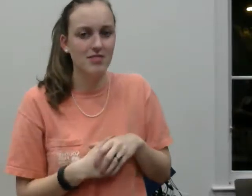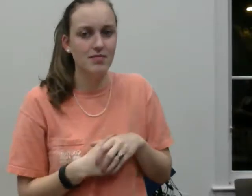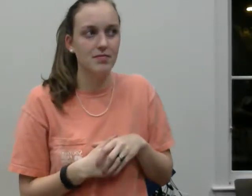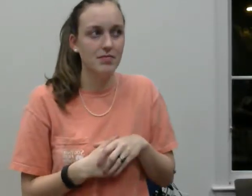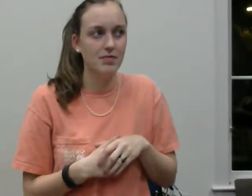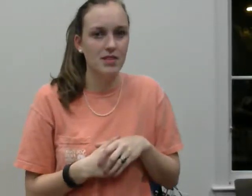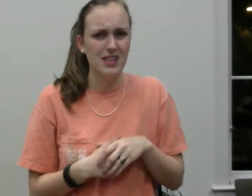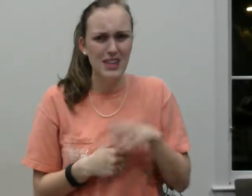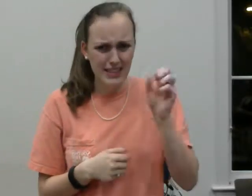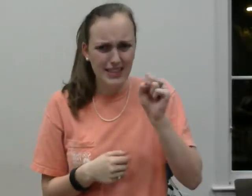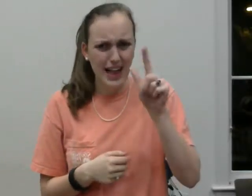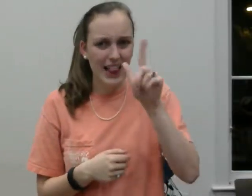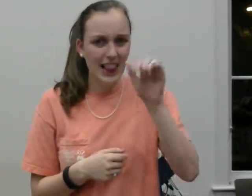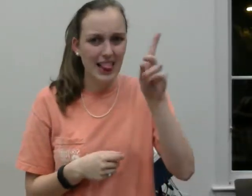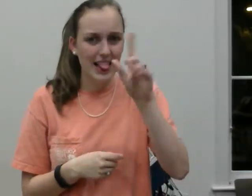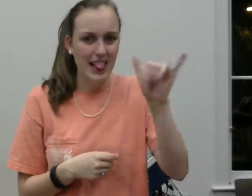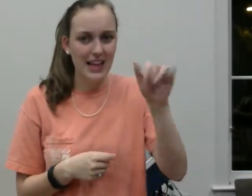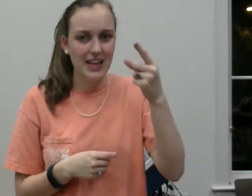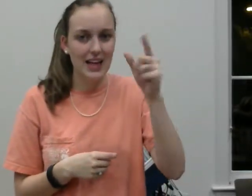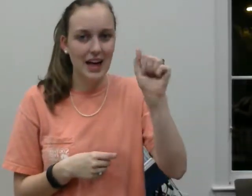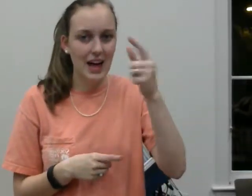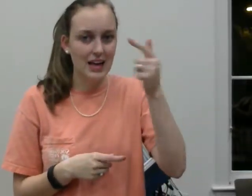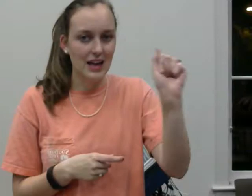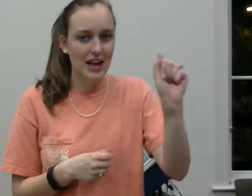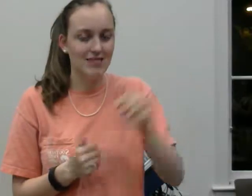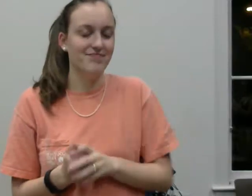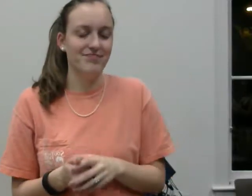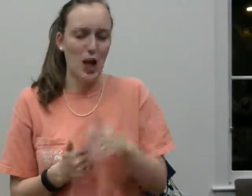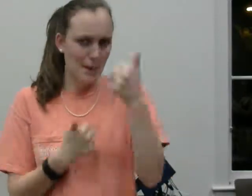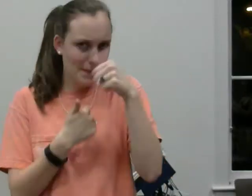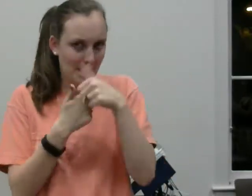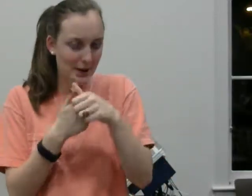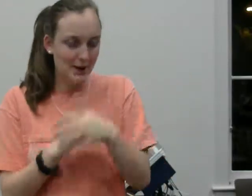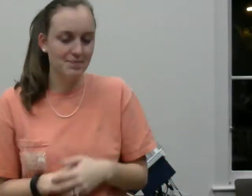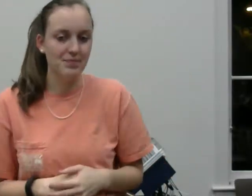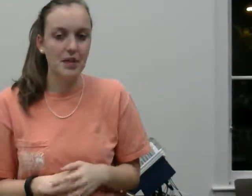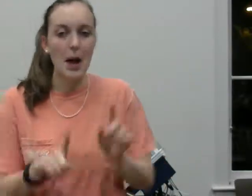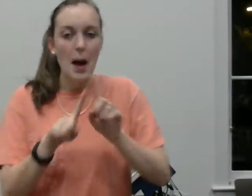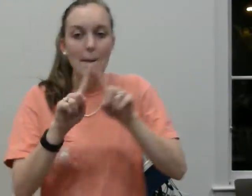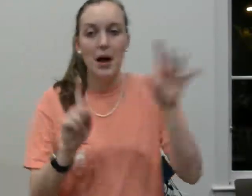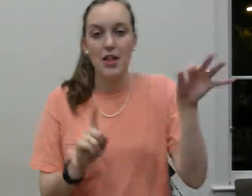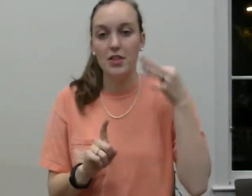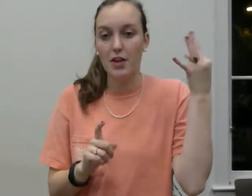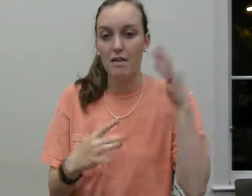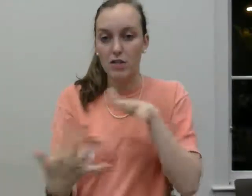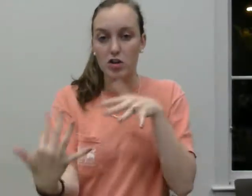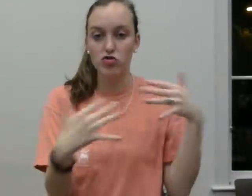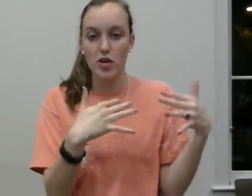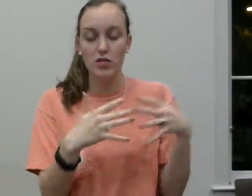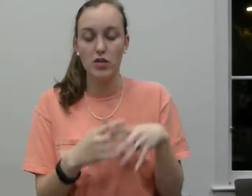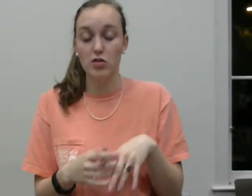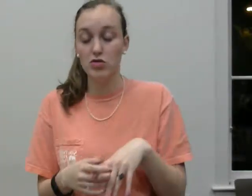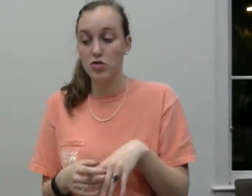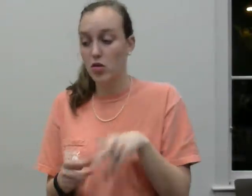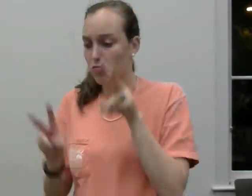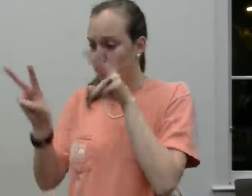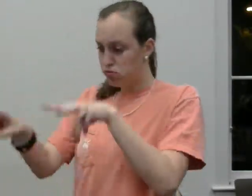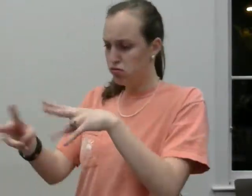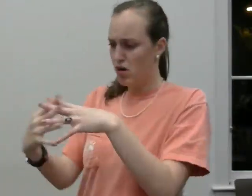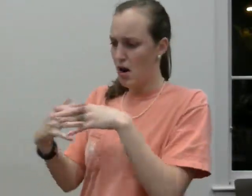Gaga, look out, I'm coming for you, right? But the French Revolution, inspired by the American Revolution. In the 1800s, there were a bunch of British